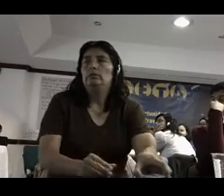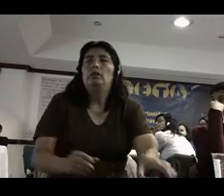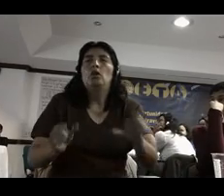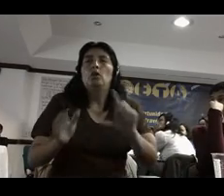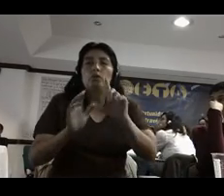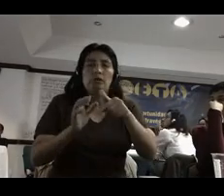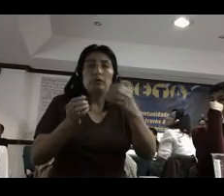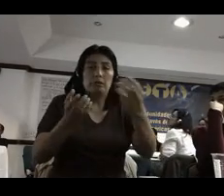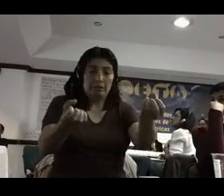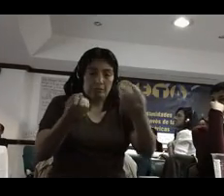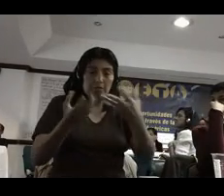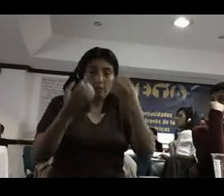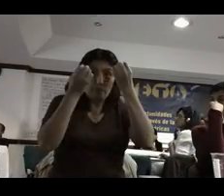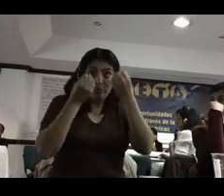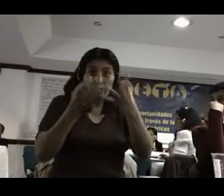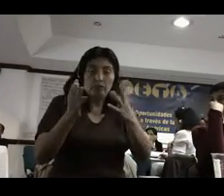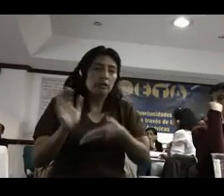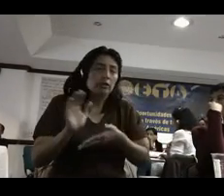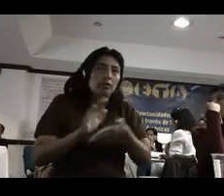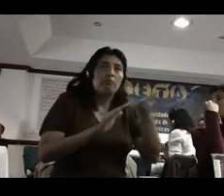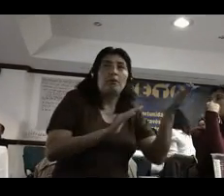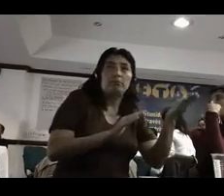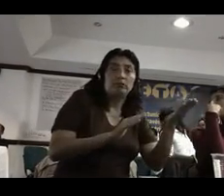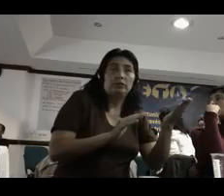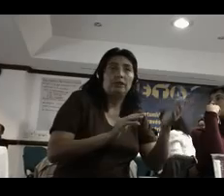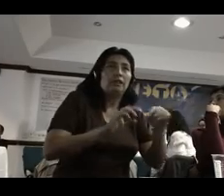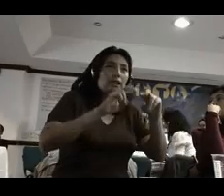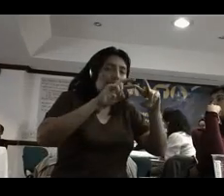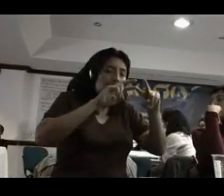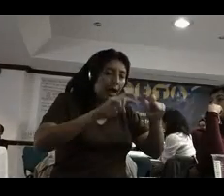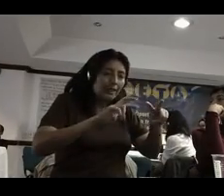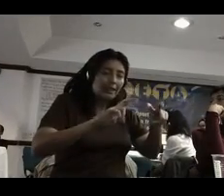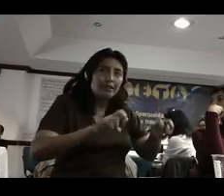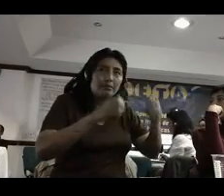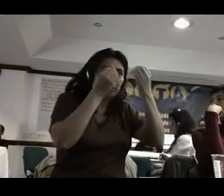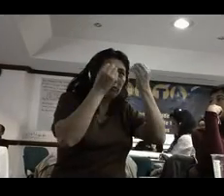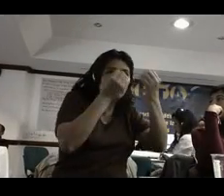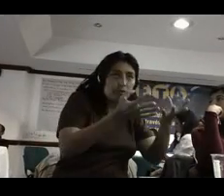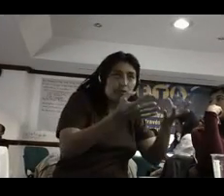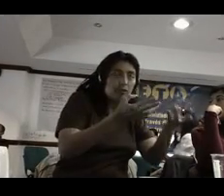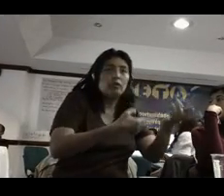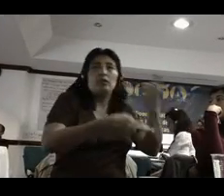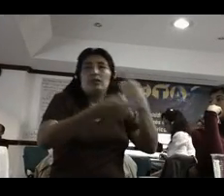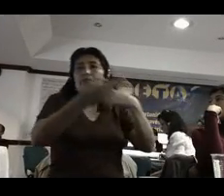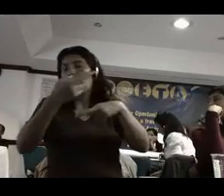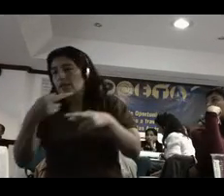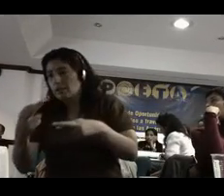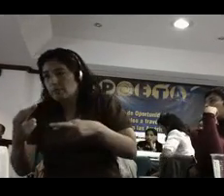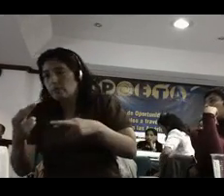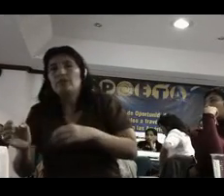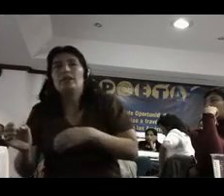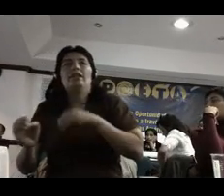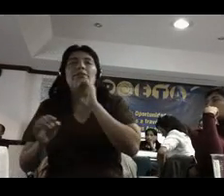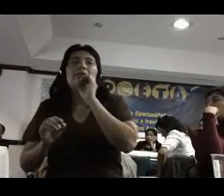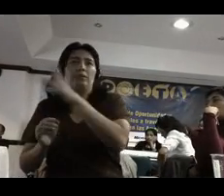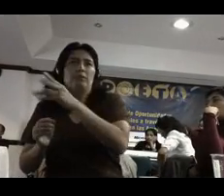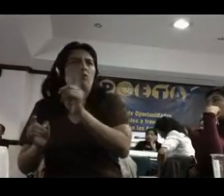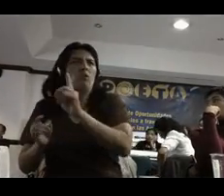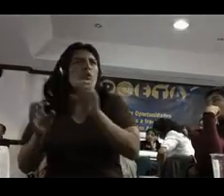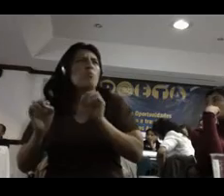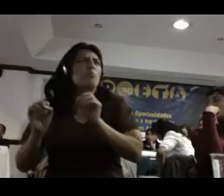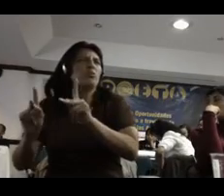away, and we analyze that data, and then we come back and we tell you. So, there's no opportunity for participants to